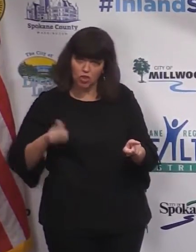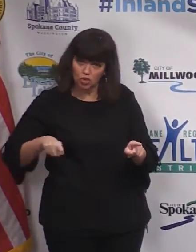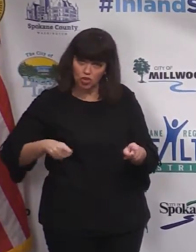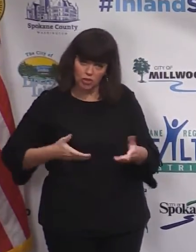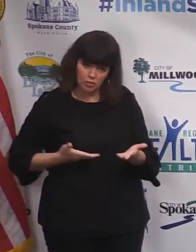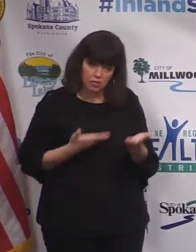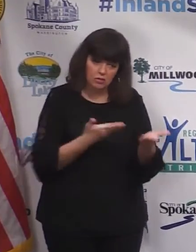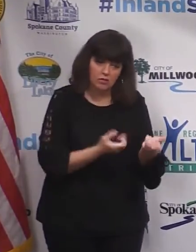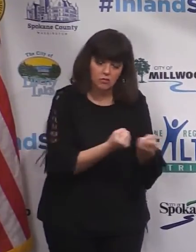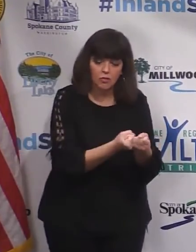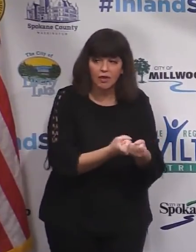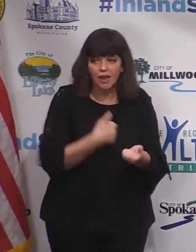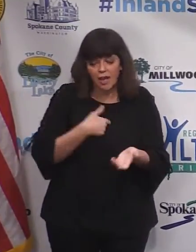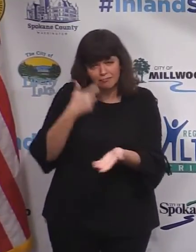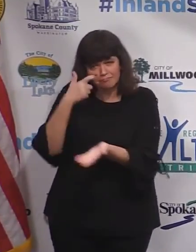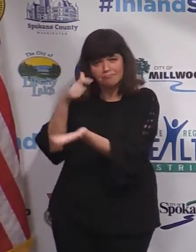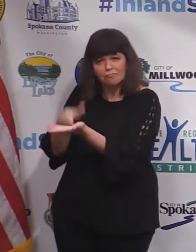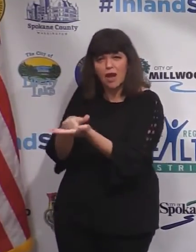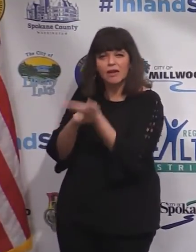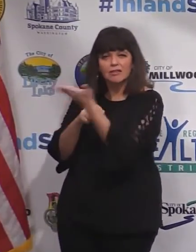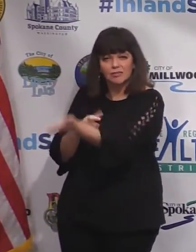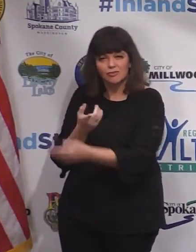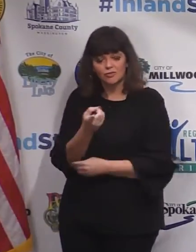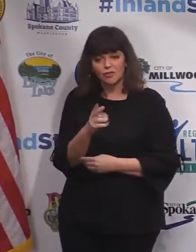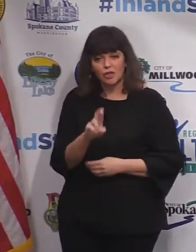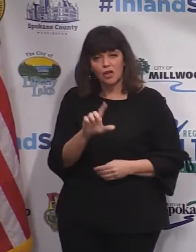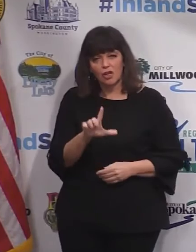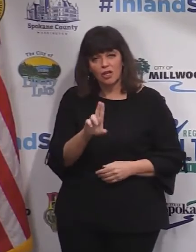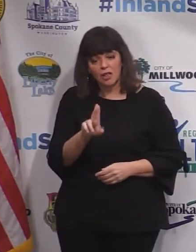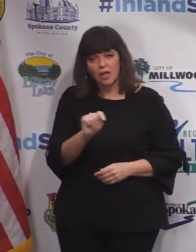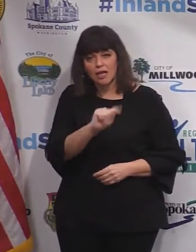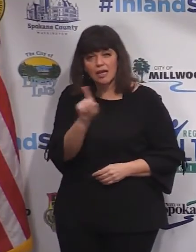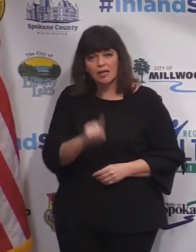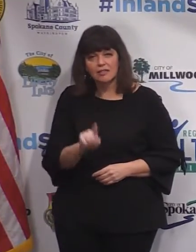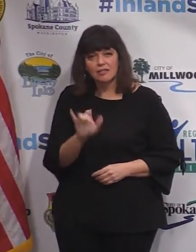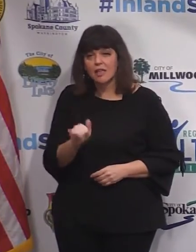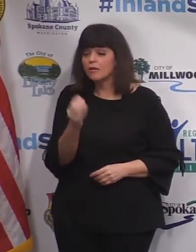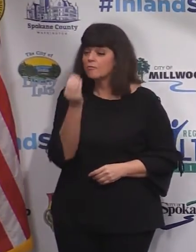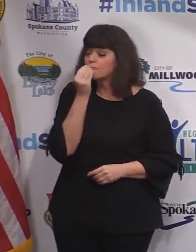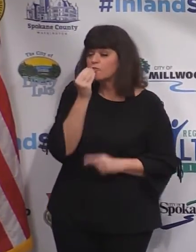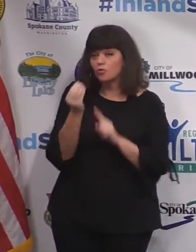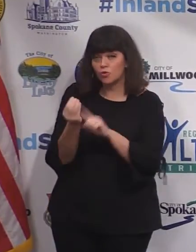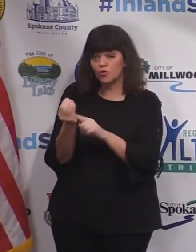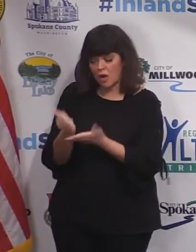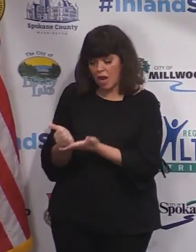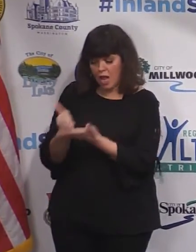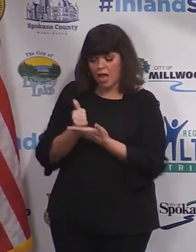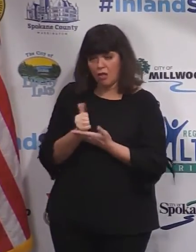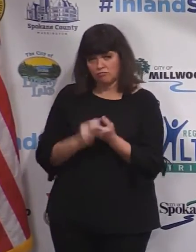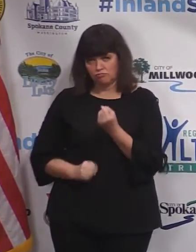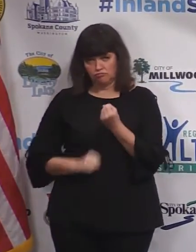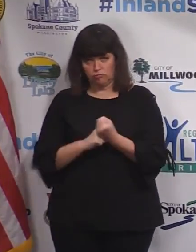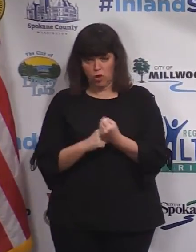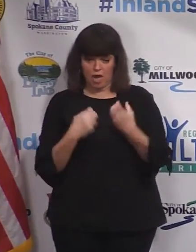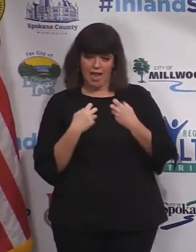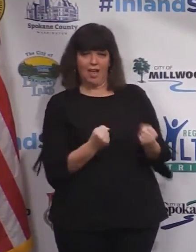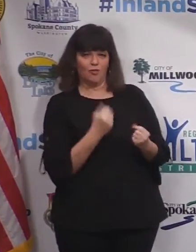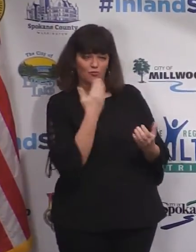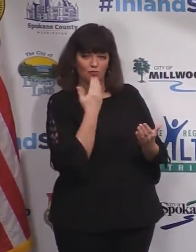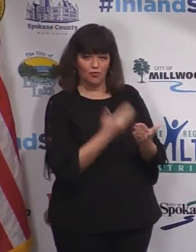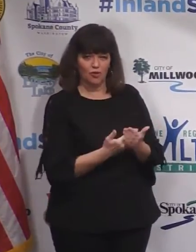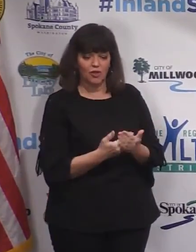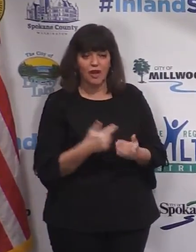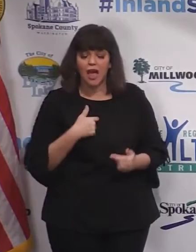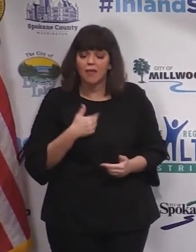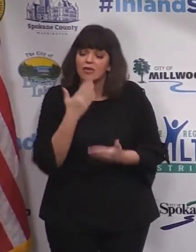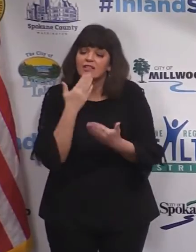health. I also want to take a moment to give a shout out and a special thanks to a critical part that is helping our community. Thank you to Colonel Gardner, commander